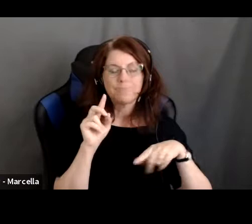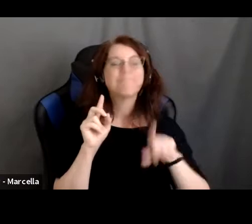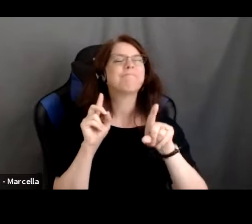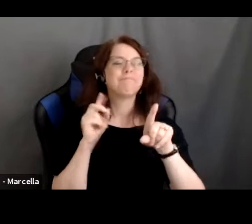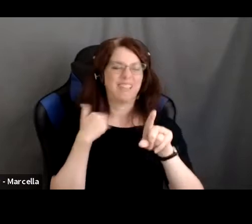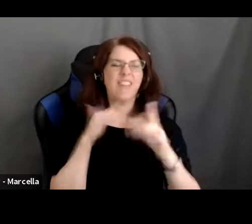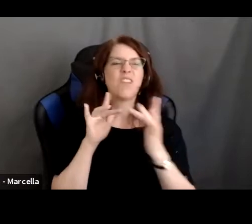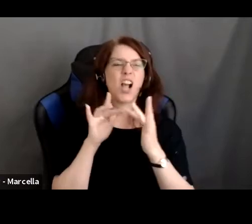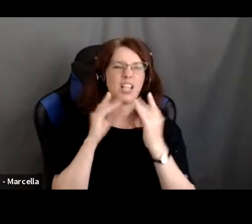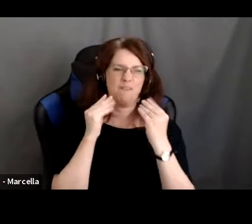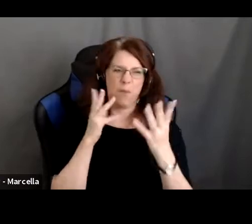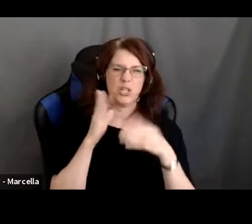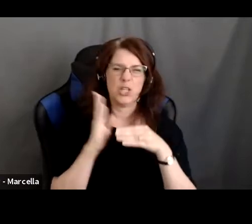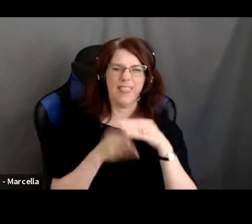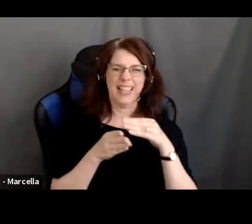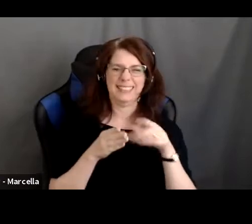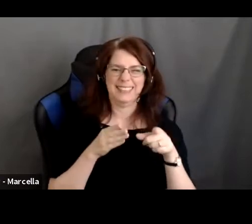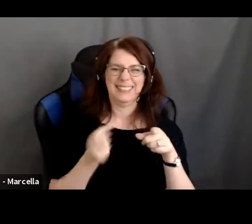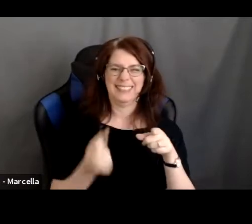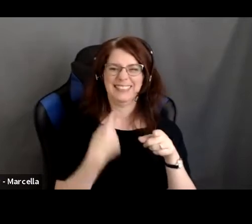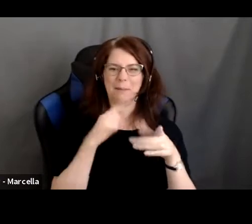information that's coming up at the end. Send me a